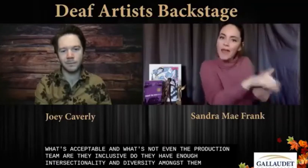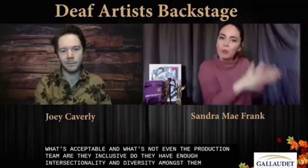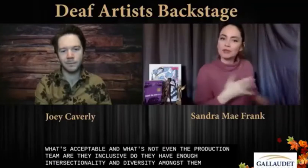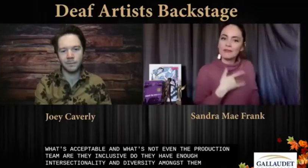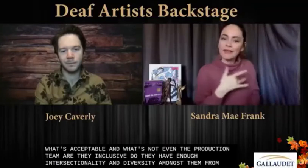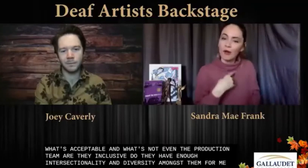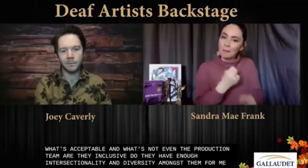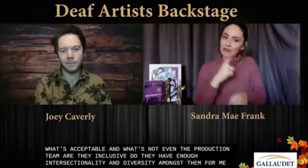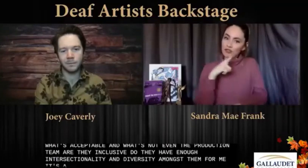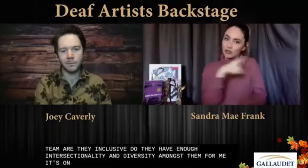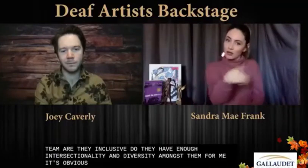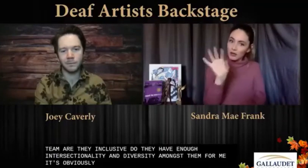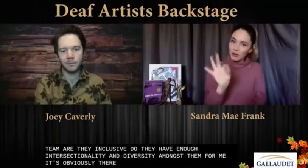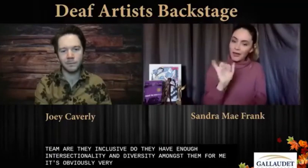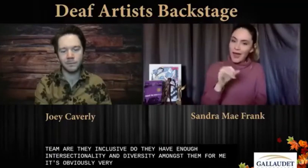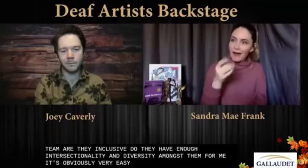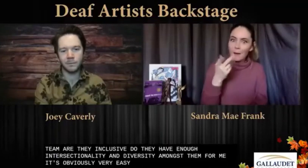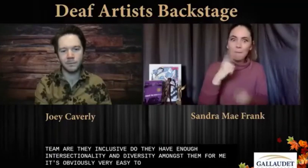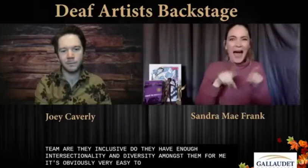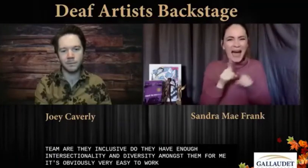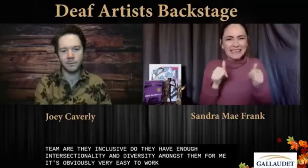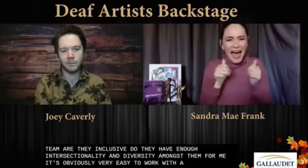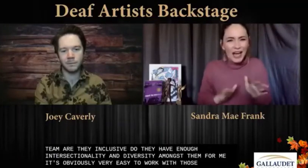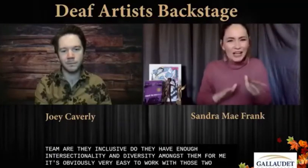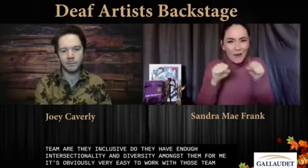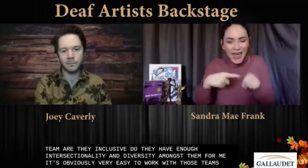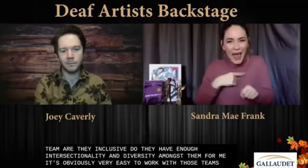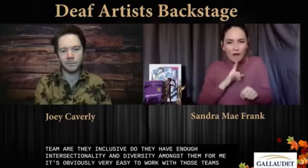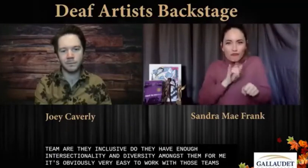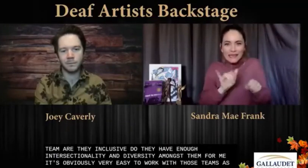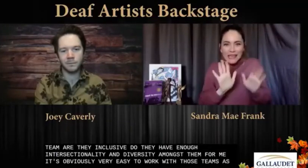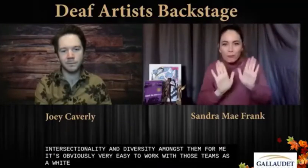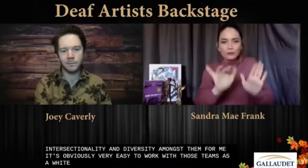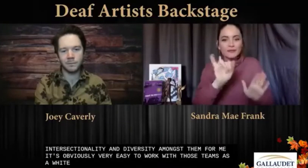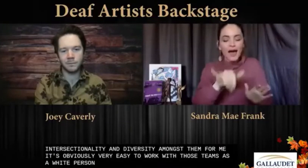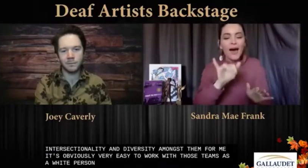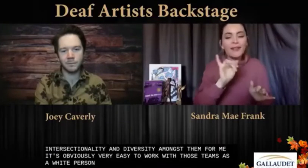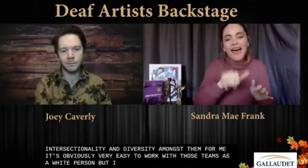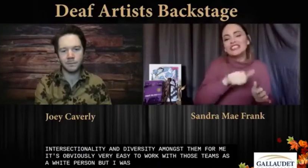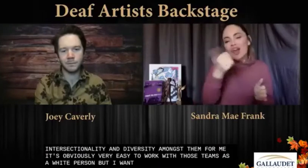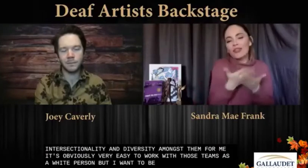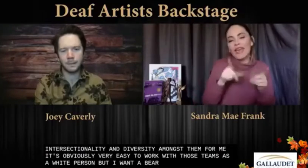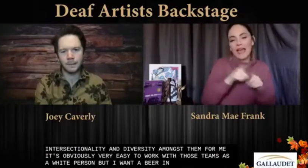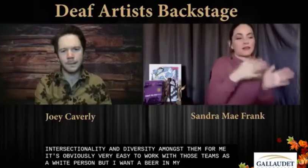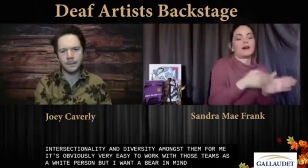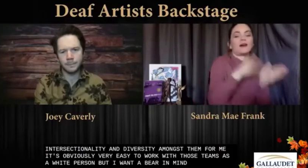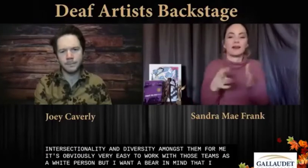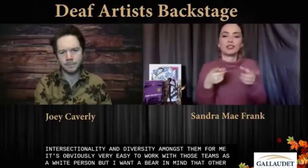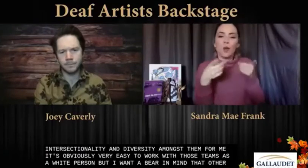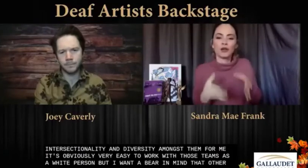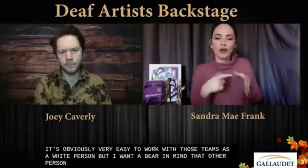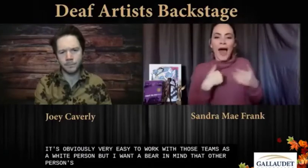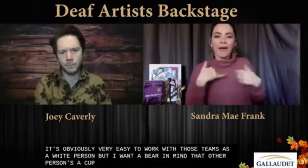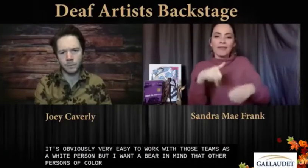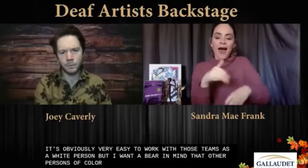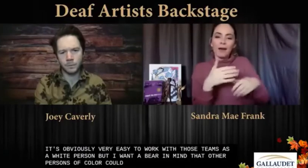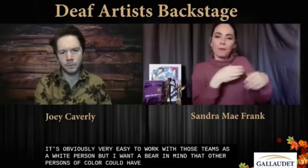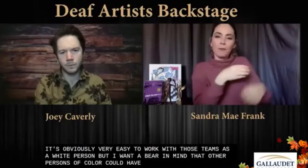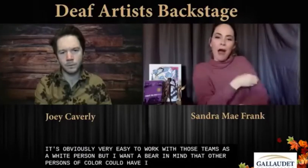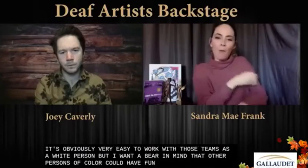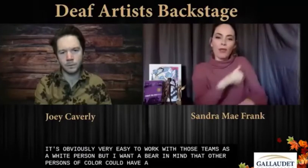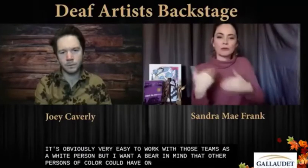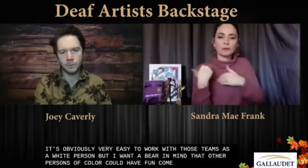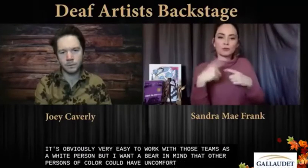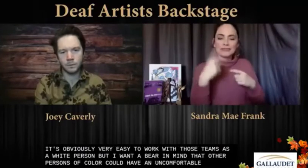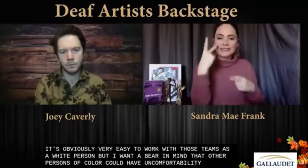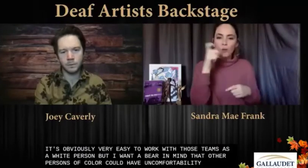for me it's obviously very easy to work with those teams as a white person but I want to bear in mind that other persons of color could have an